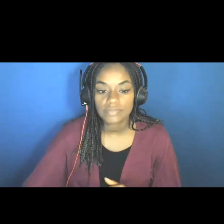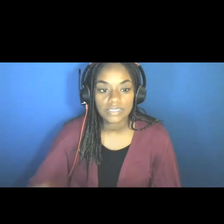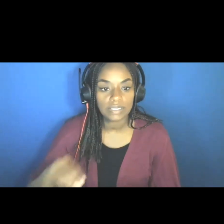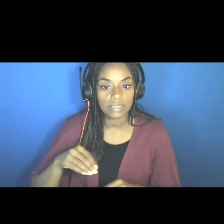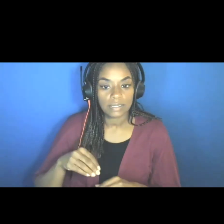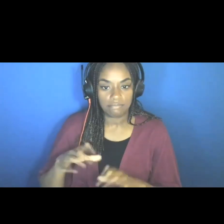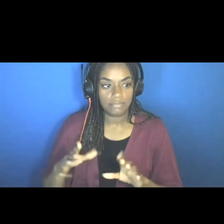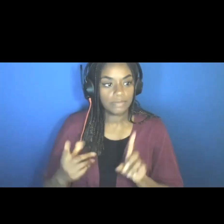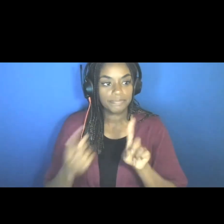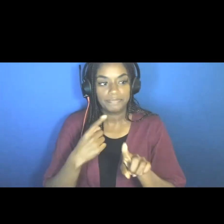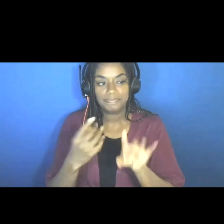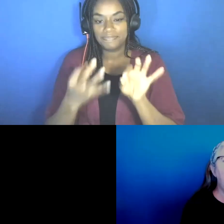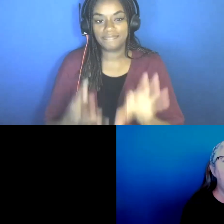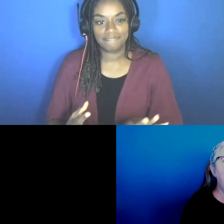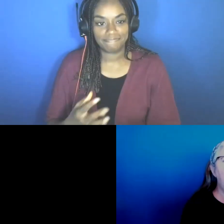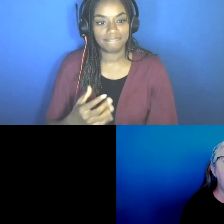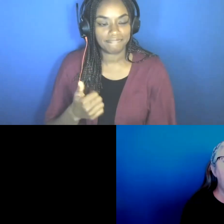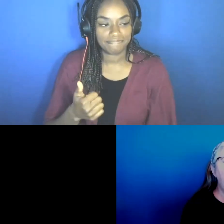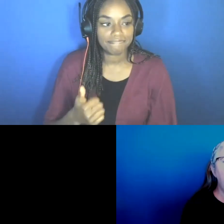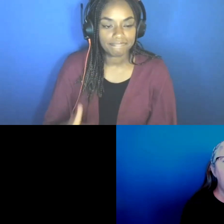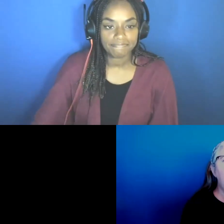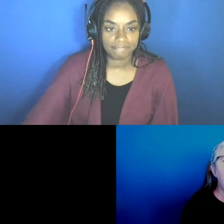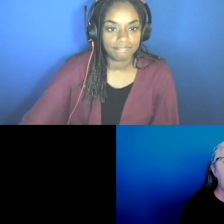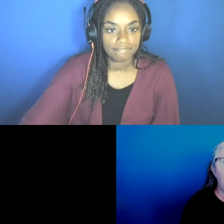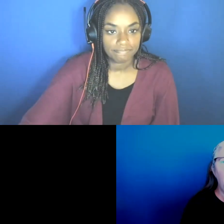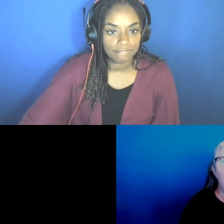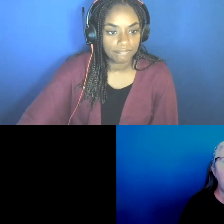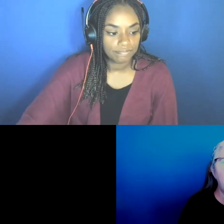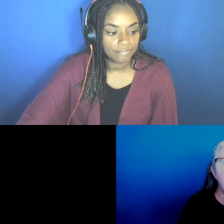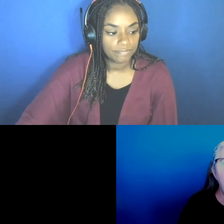transgender, and non-binary adults who are parents or grandparents,